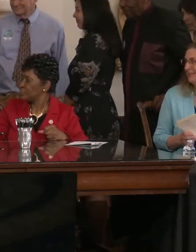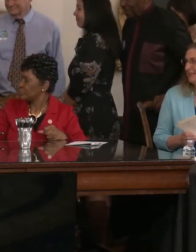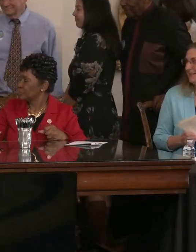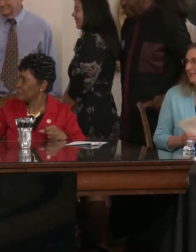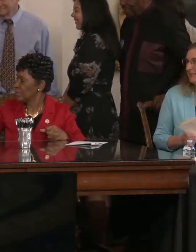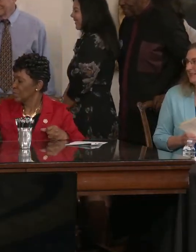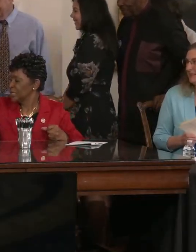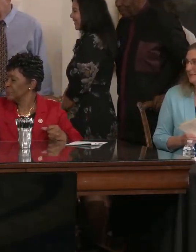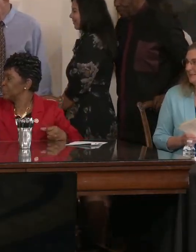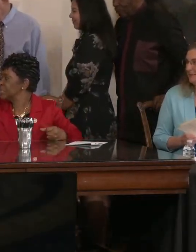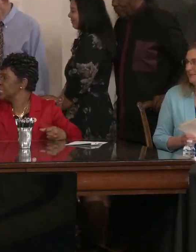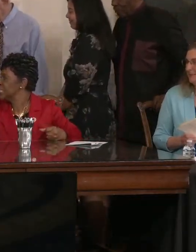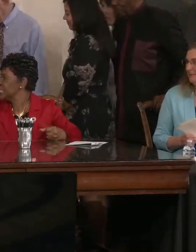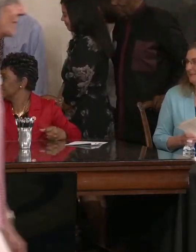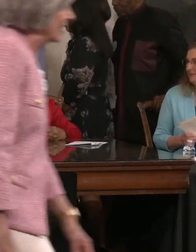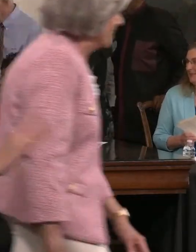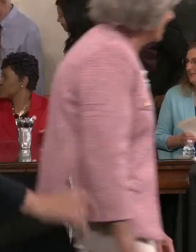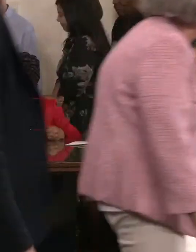The back of your head, look at that.